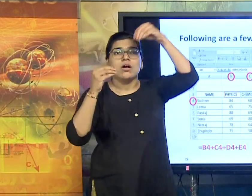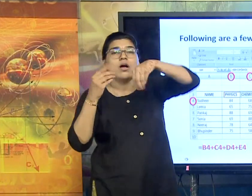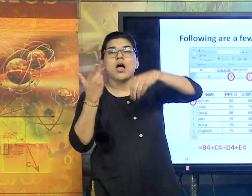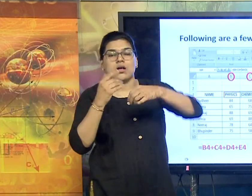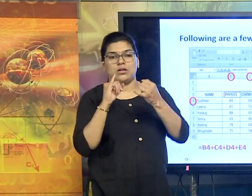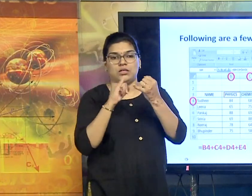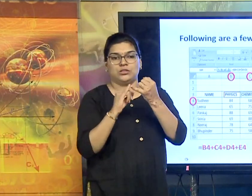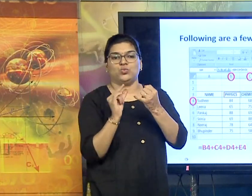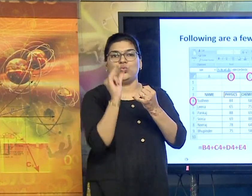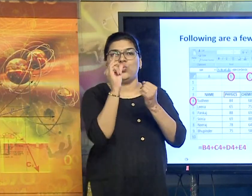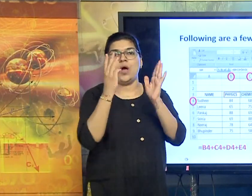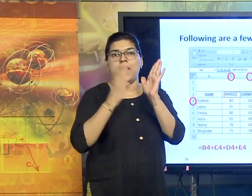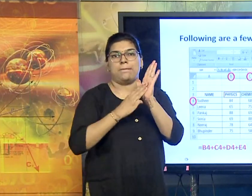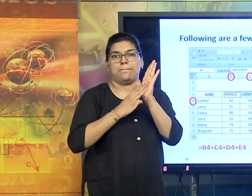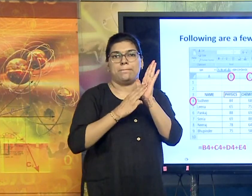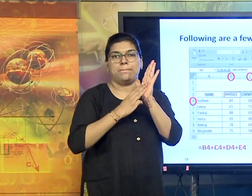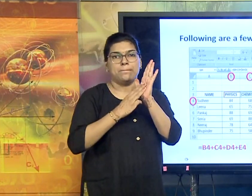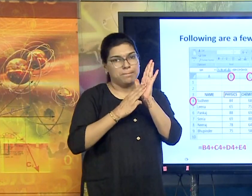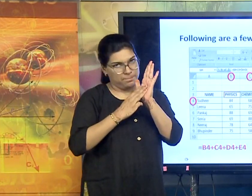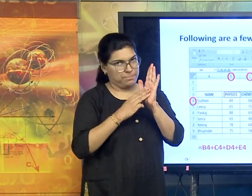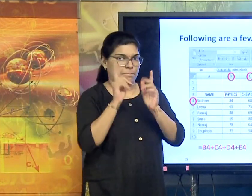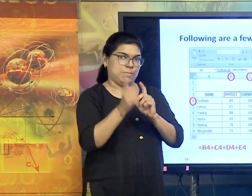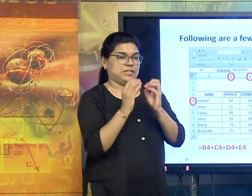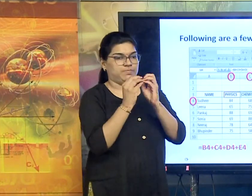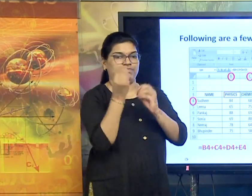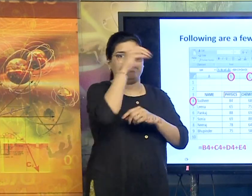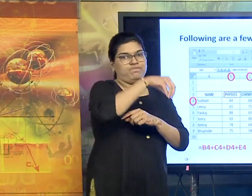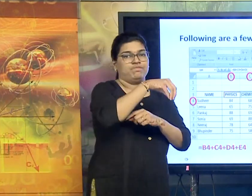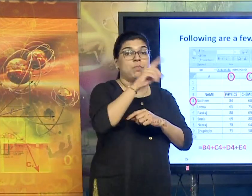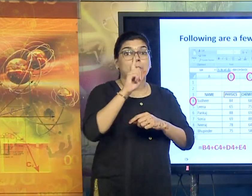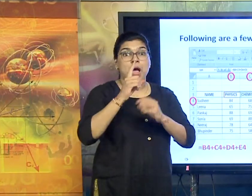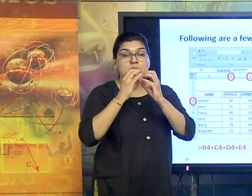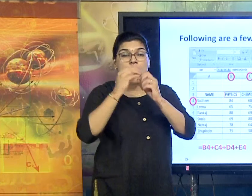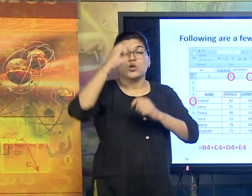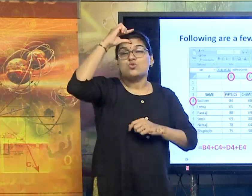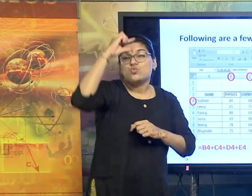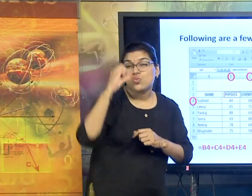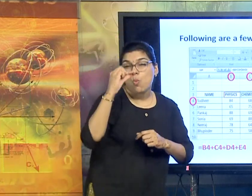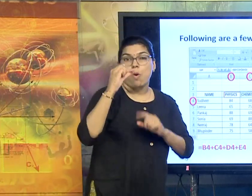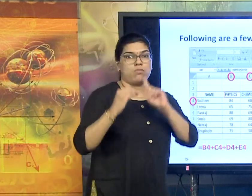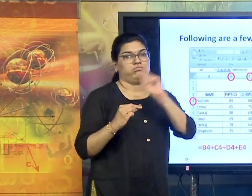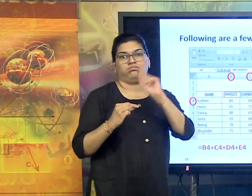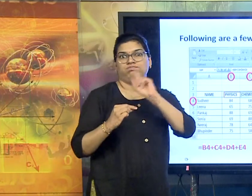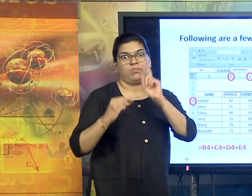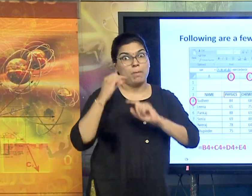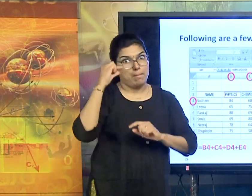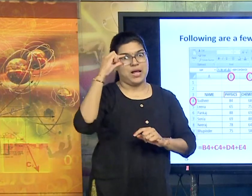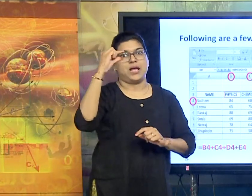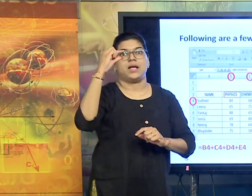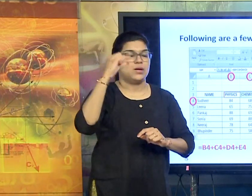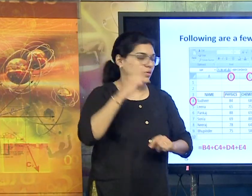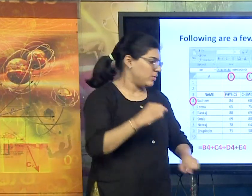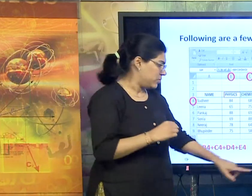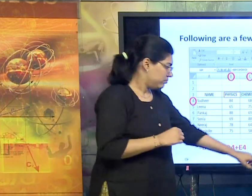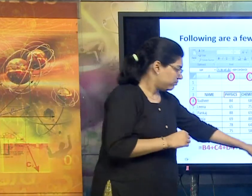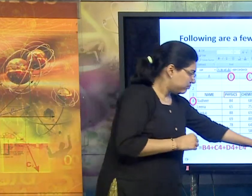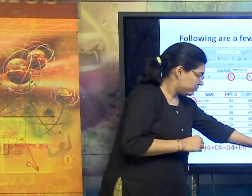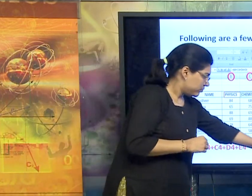So first we have understood. Now let us understand the other method. In this we need to be careful